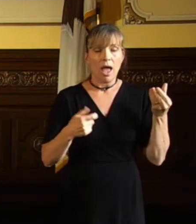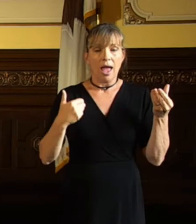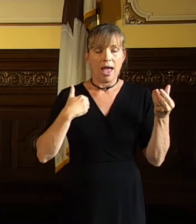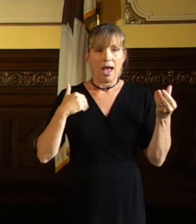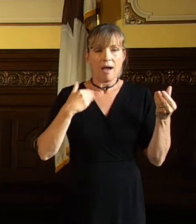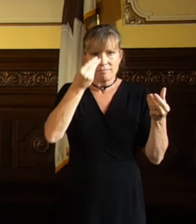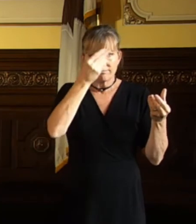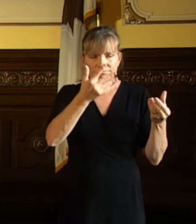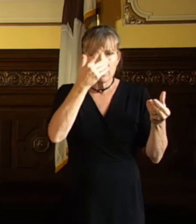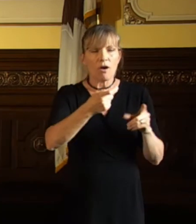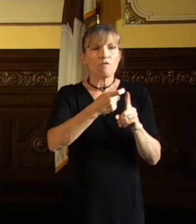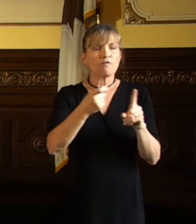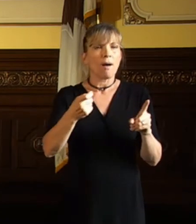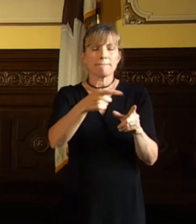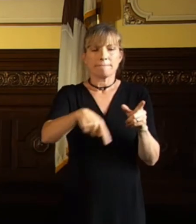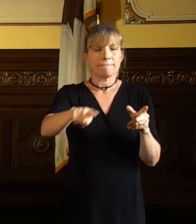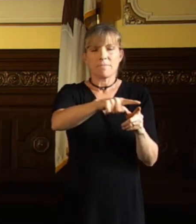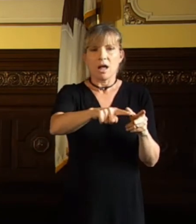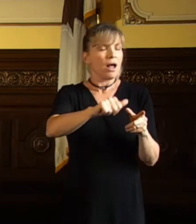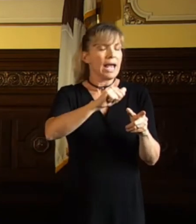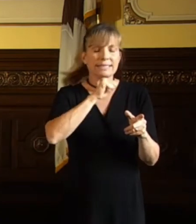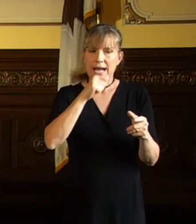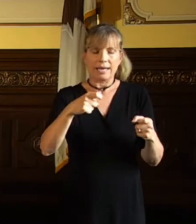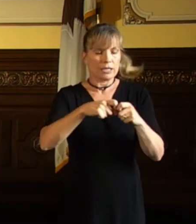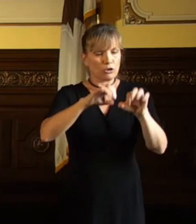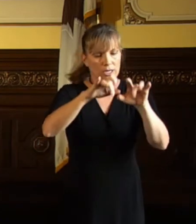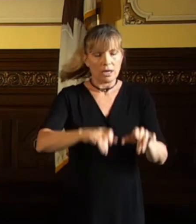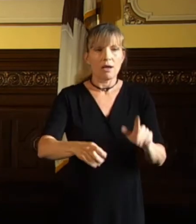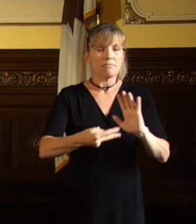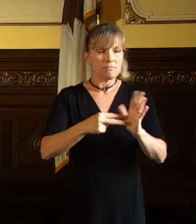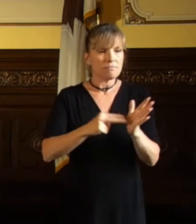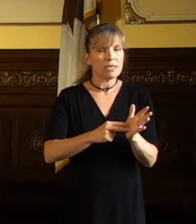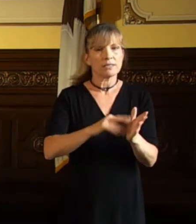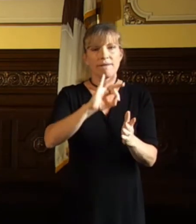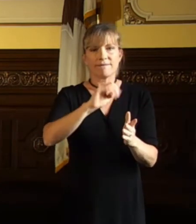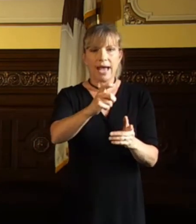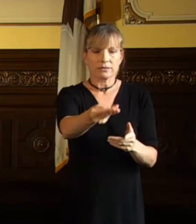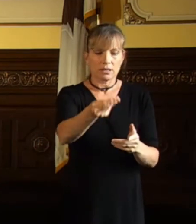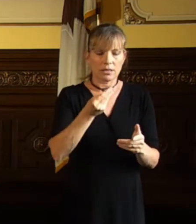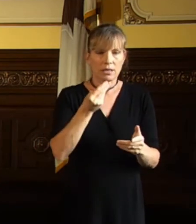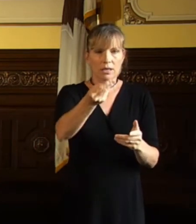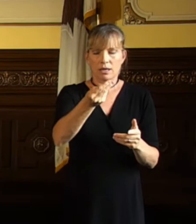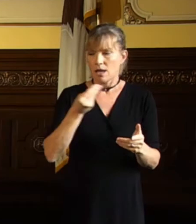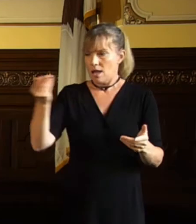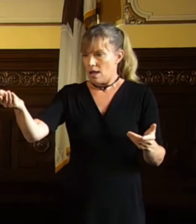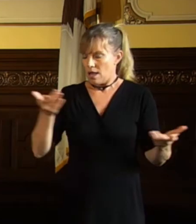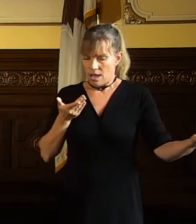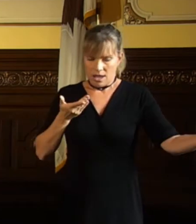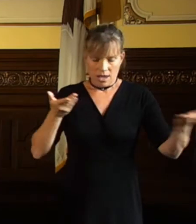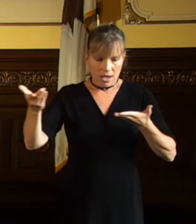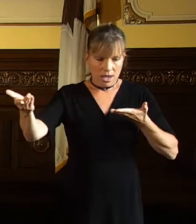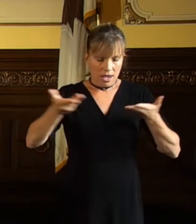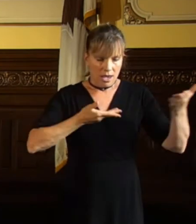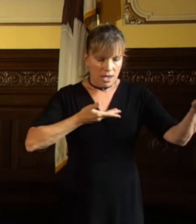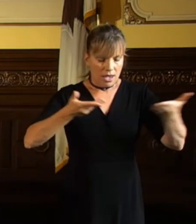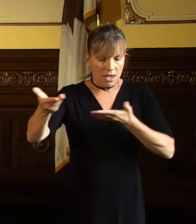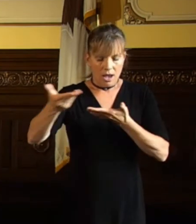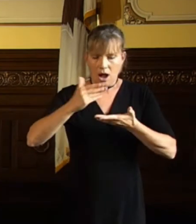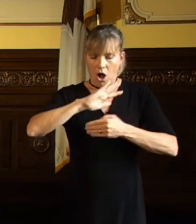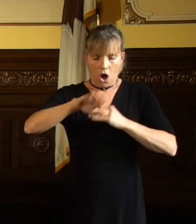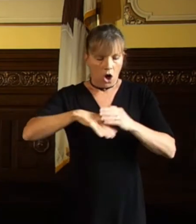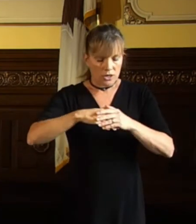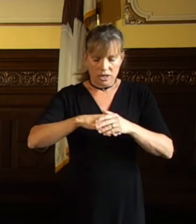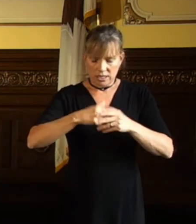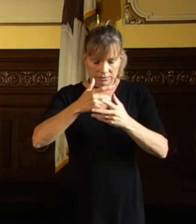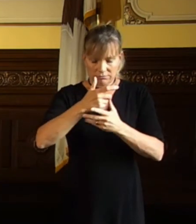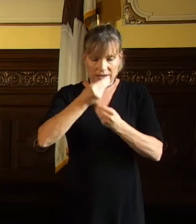have data from sources where they're not electronic, and so they're sending faxes. So when you're trying to aggregate these